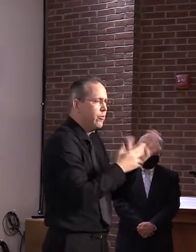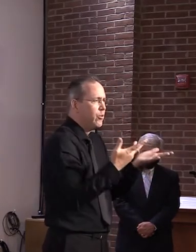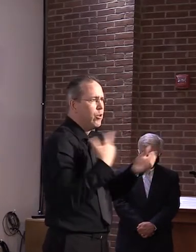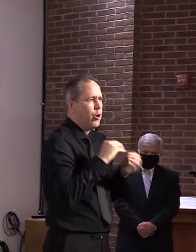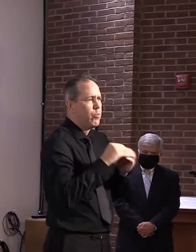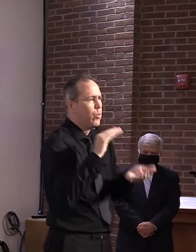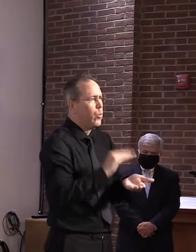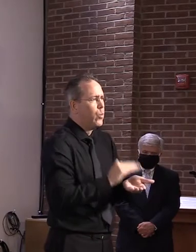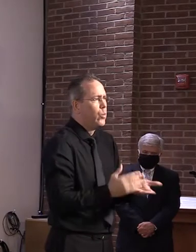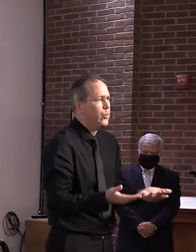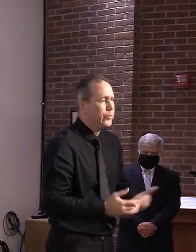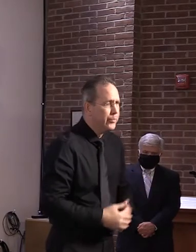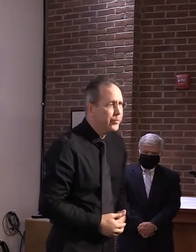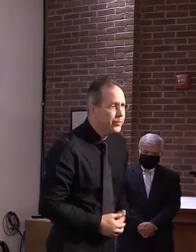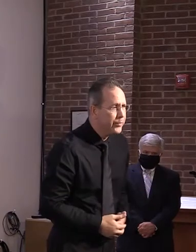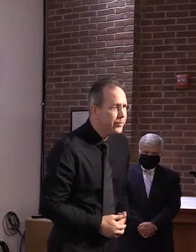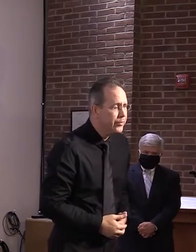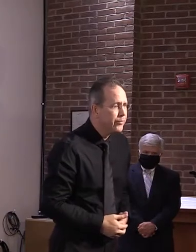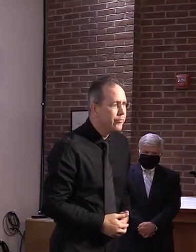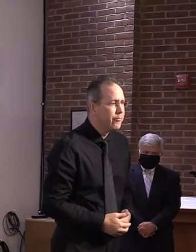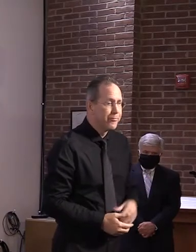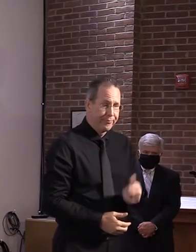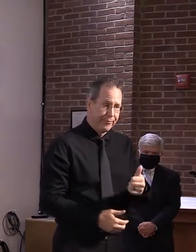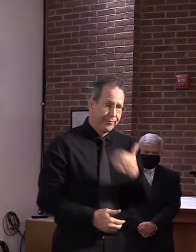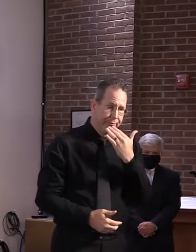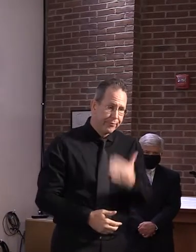Thanks, Commissioner, and thanks for your time, Governor. Thank you.